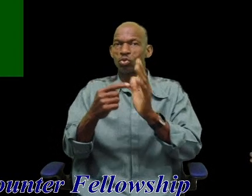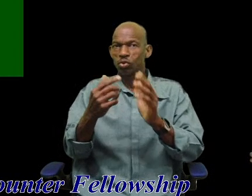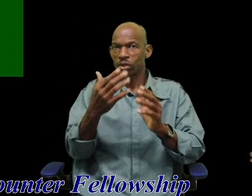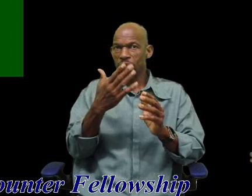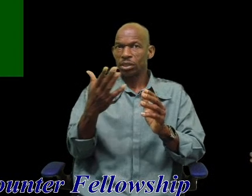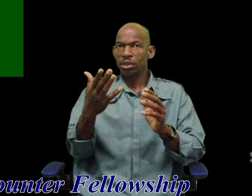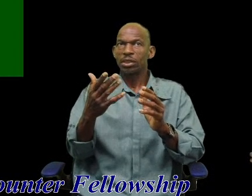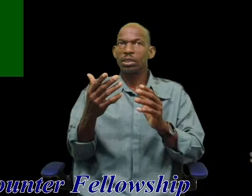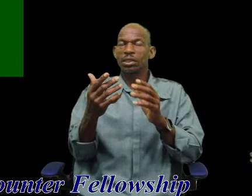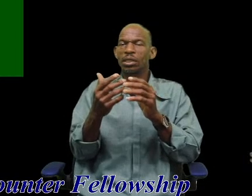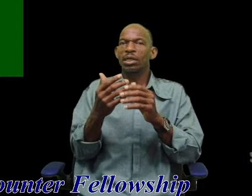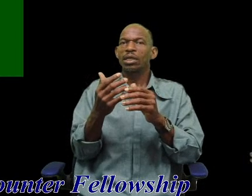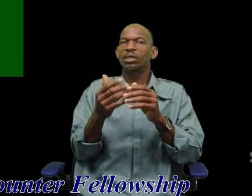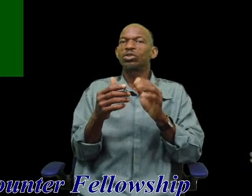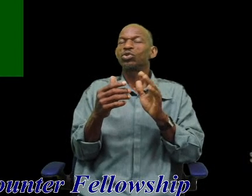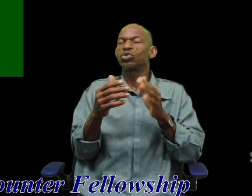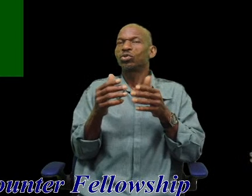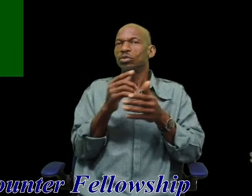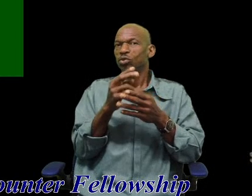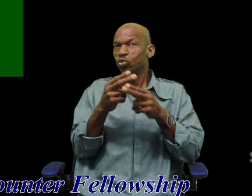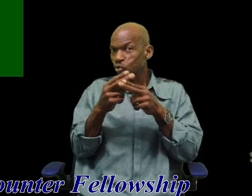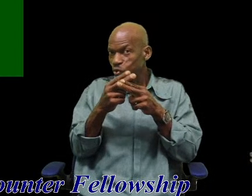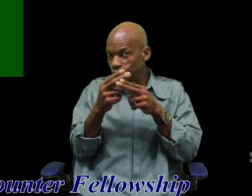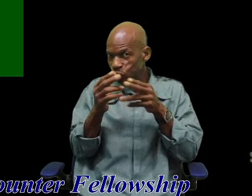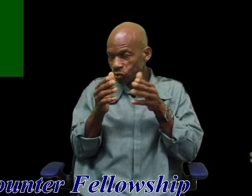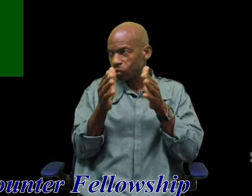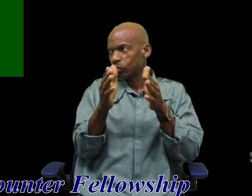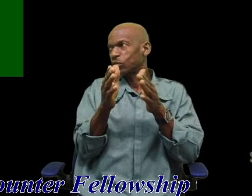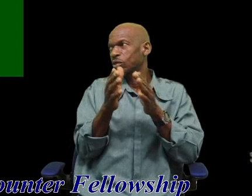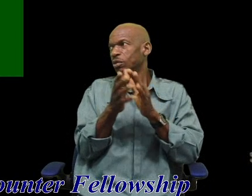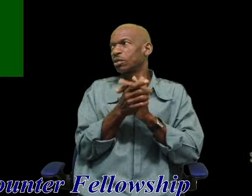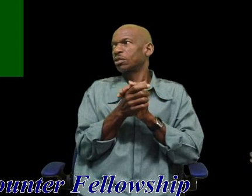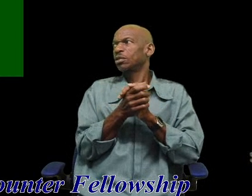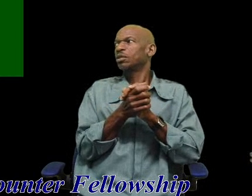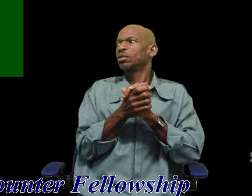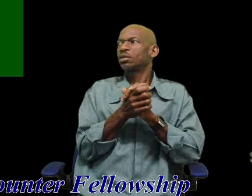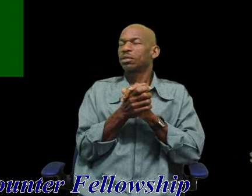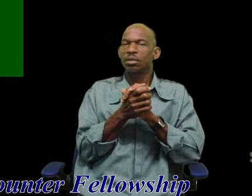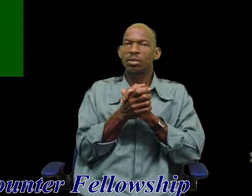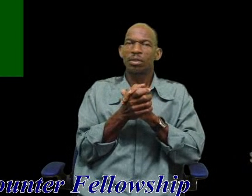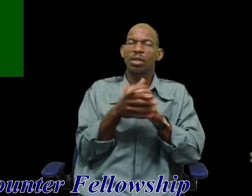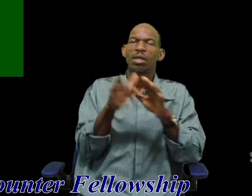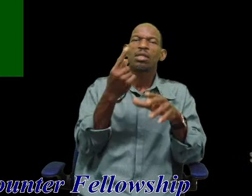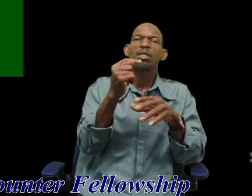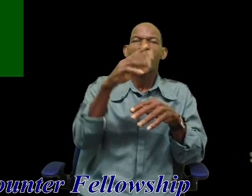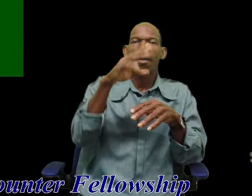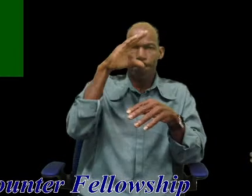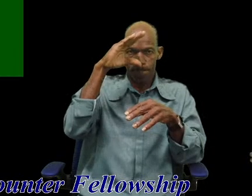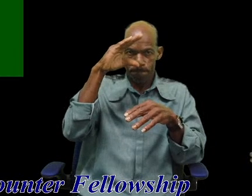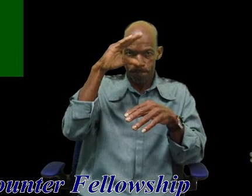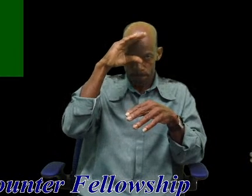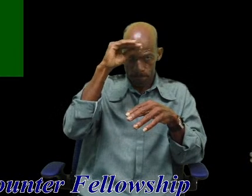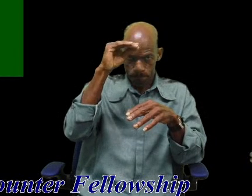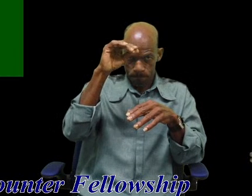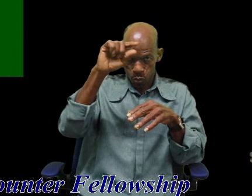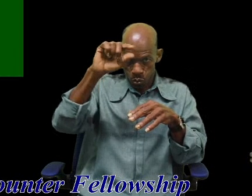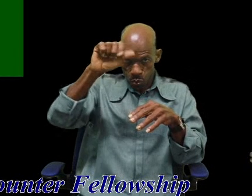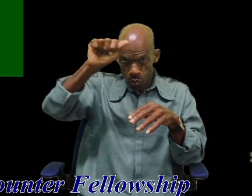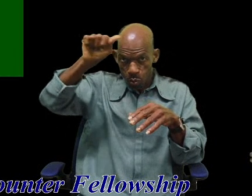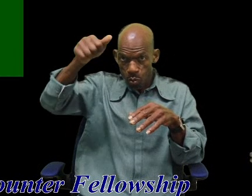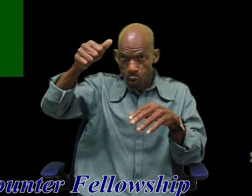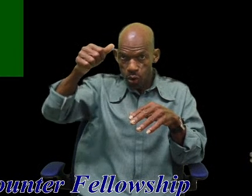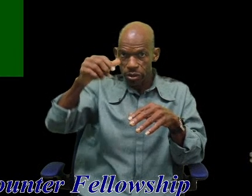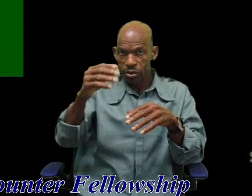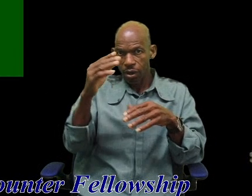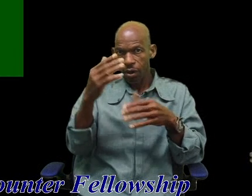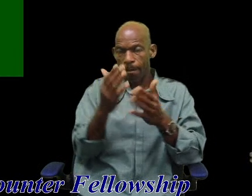that is this way that we have here. We want to show it we want to do it the short way. in terms of to prepare ourselves to write a